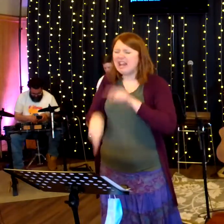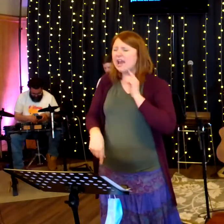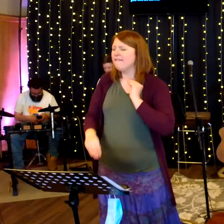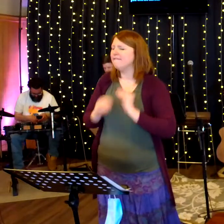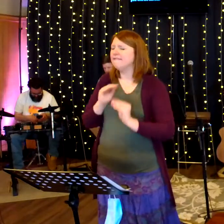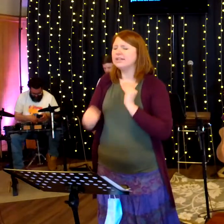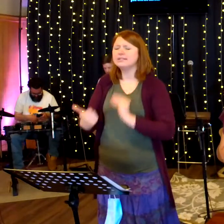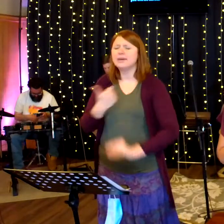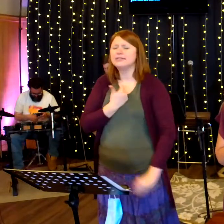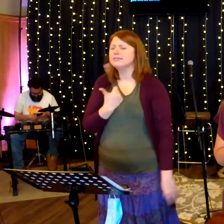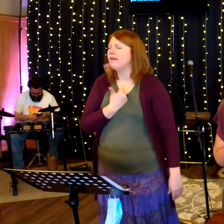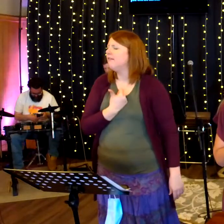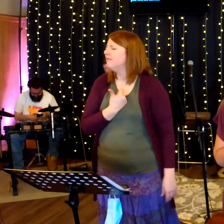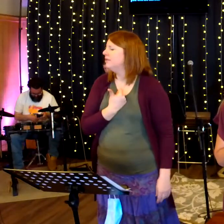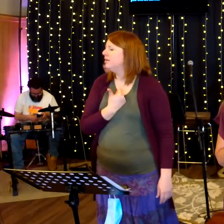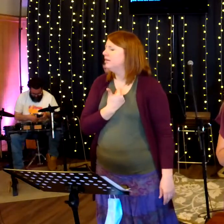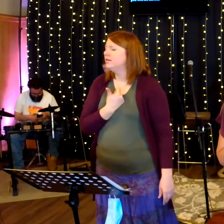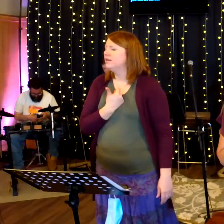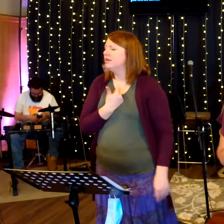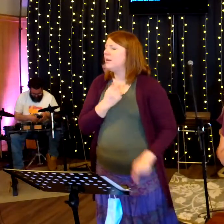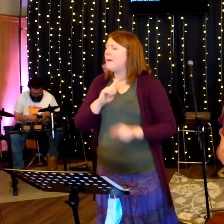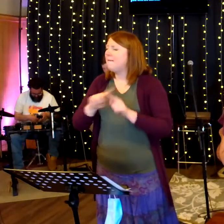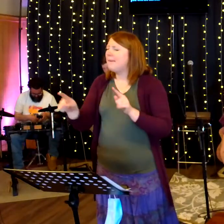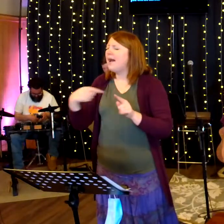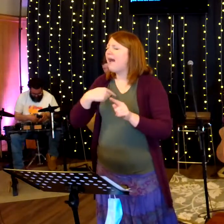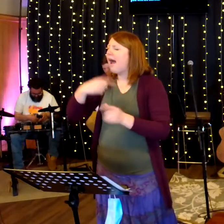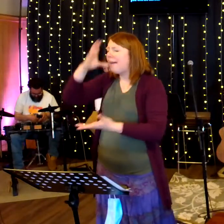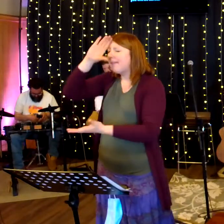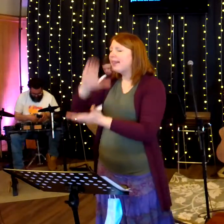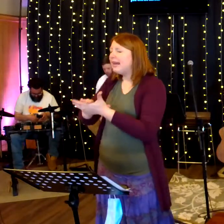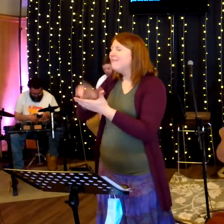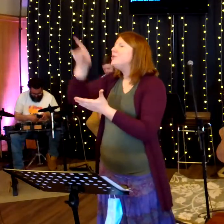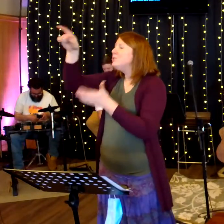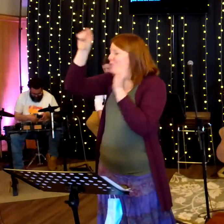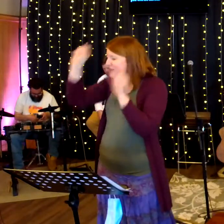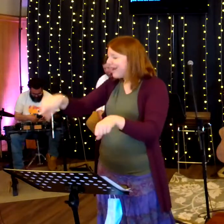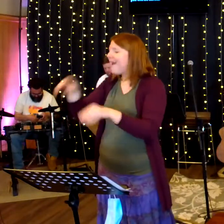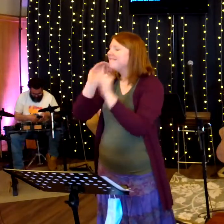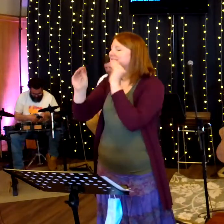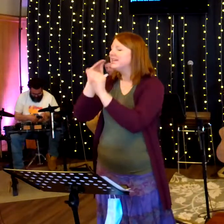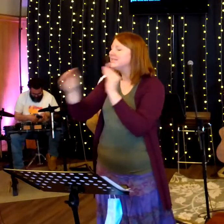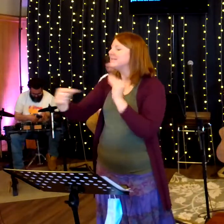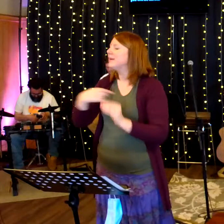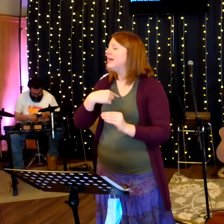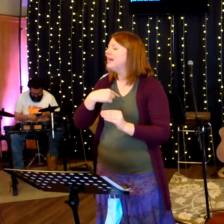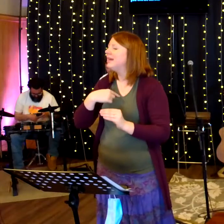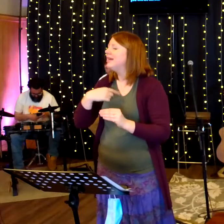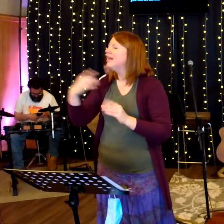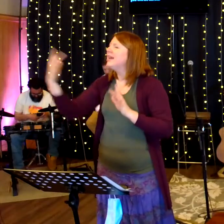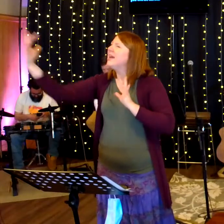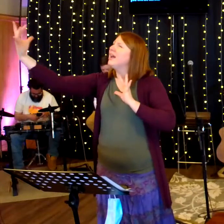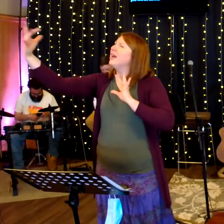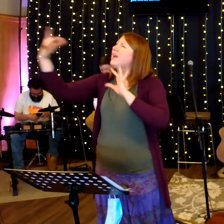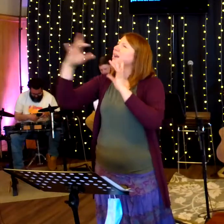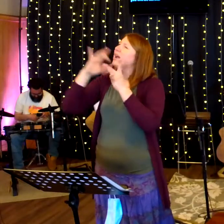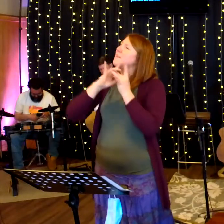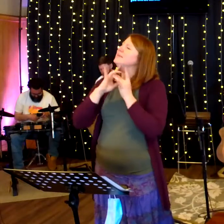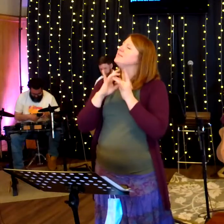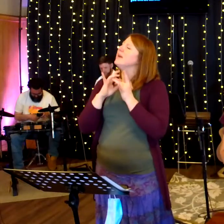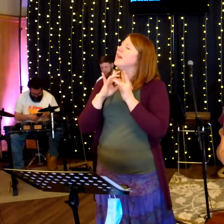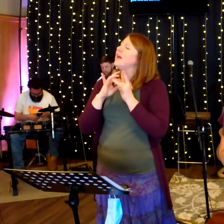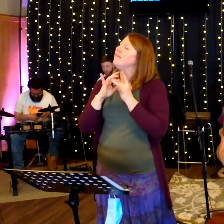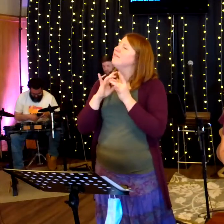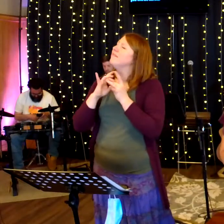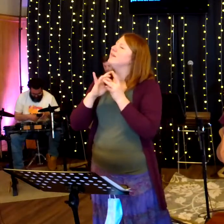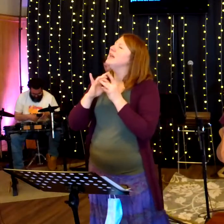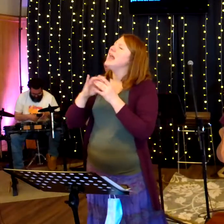myself, but I believe you can. Come into my life and make